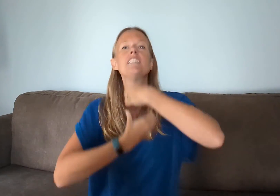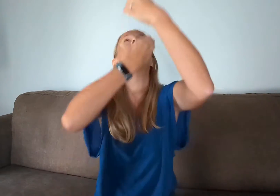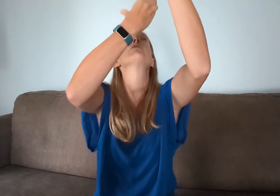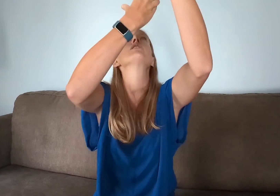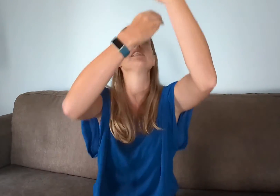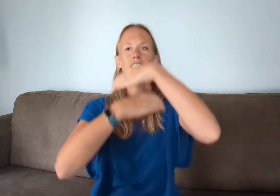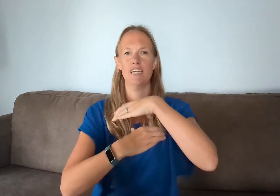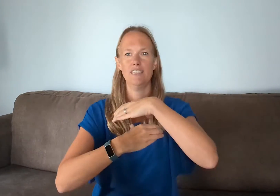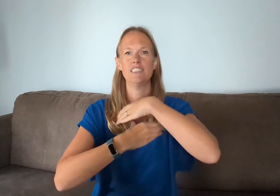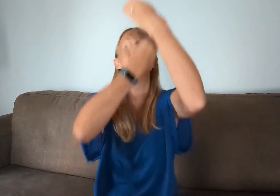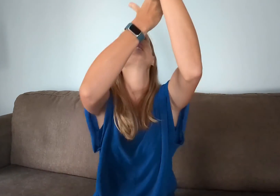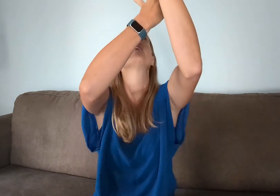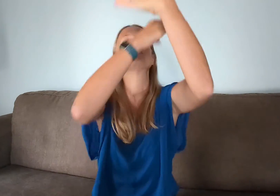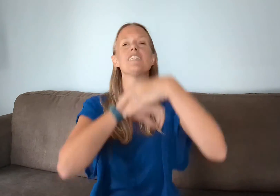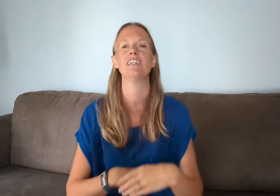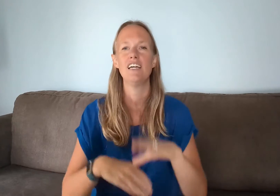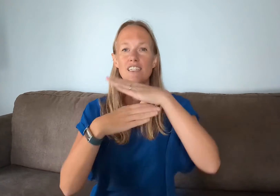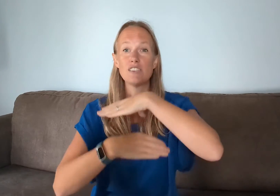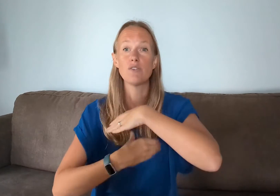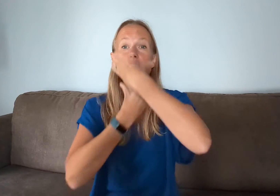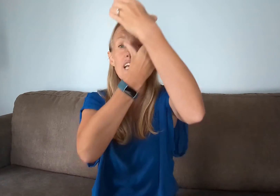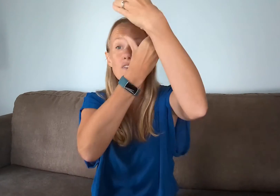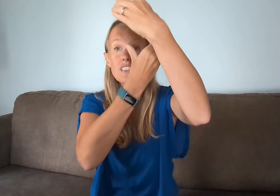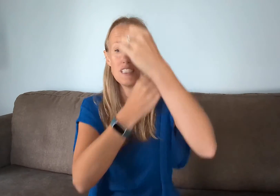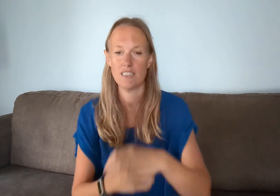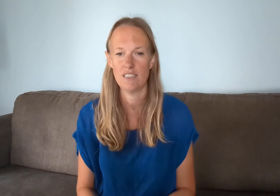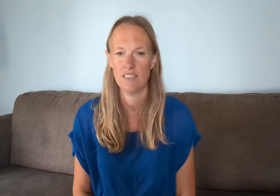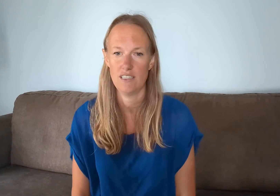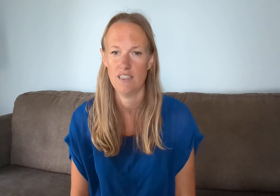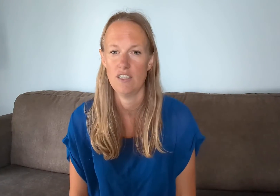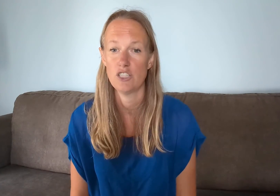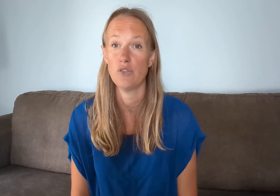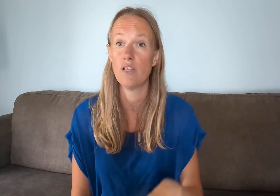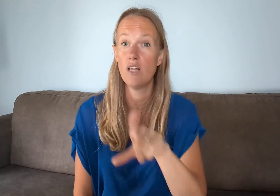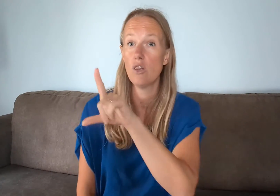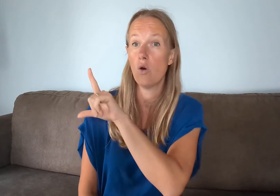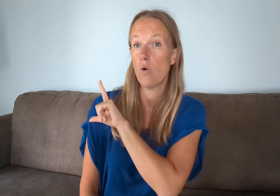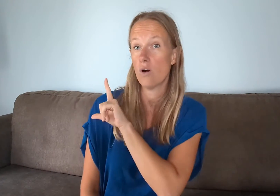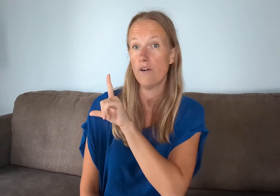Shout, okay, shout. So shout to the Lord,